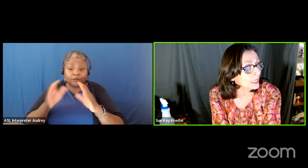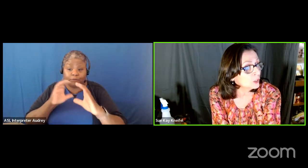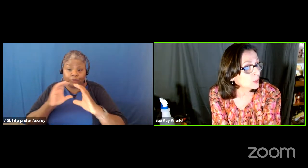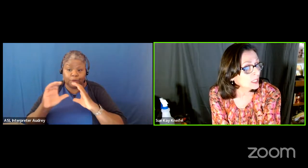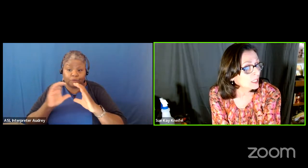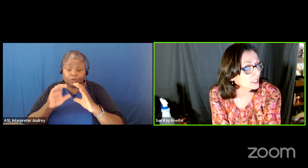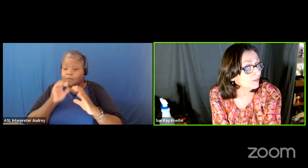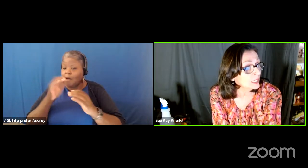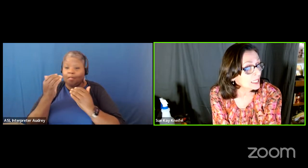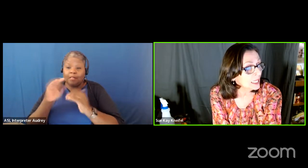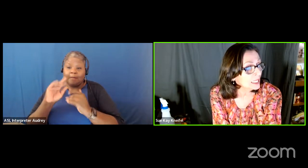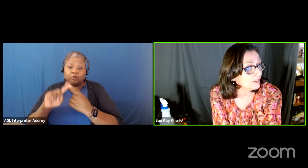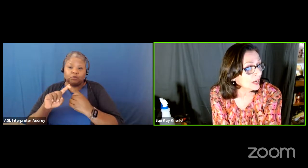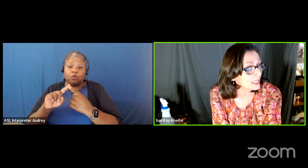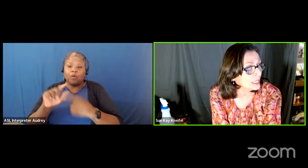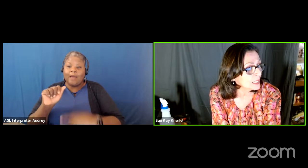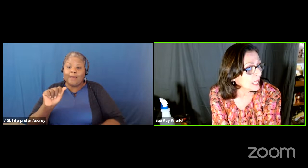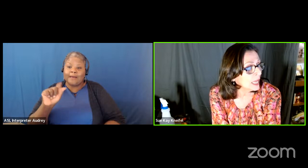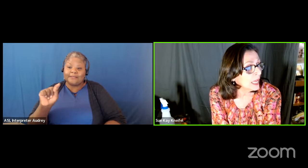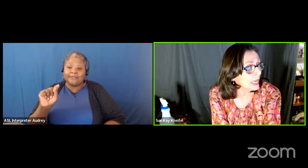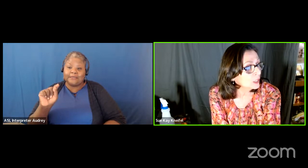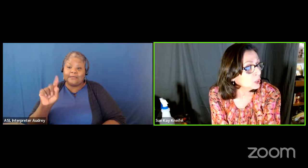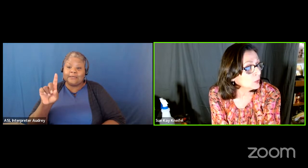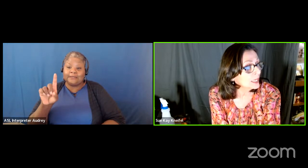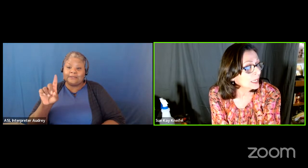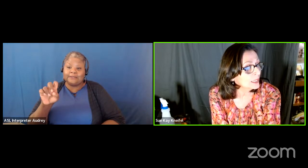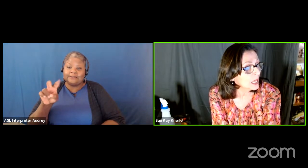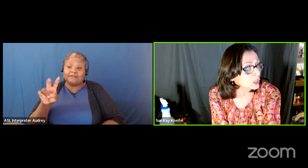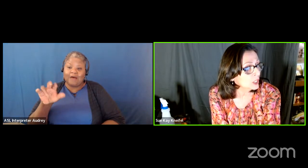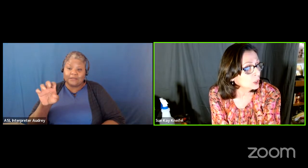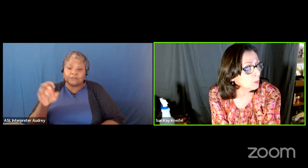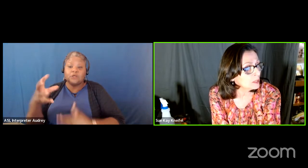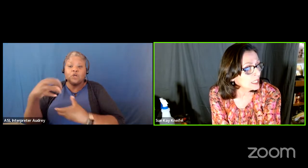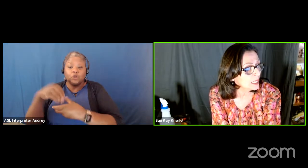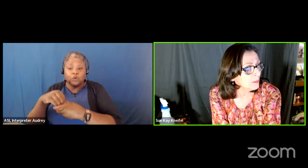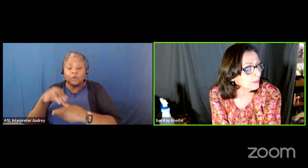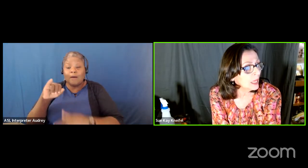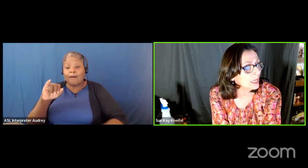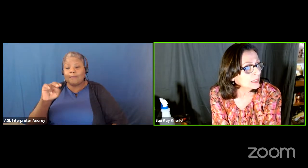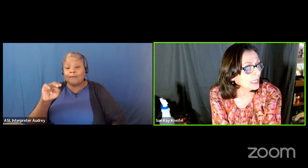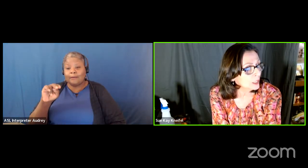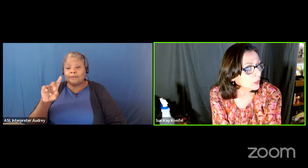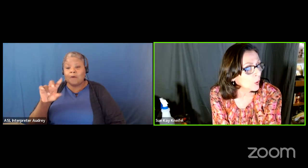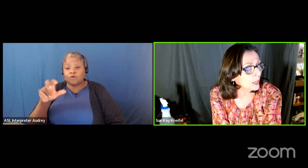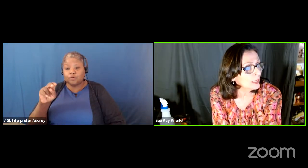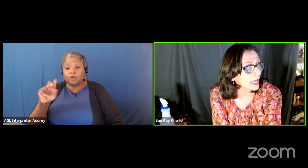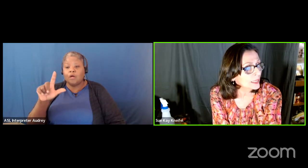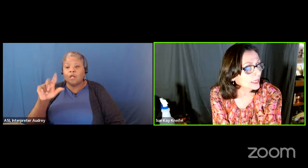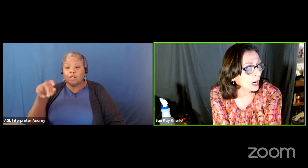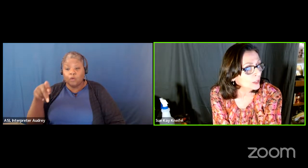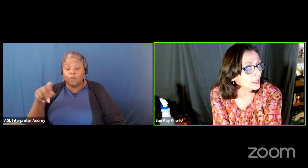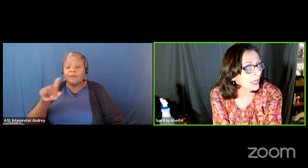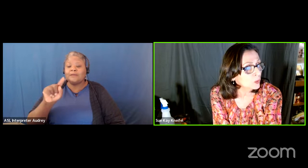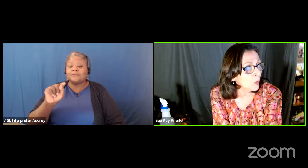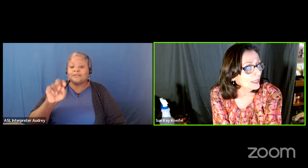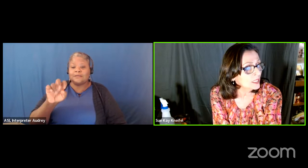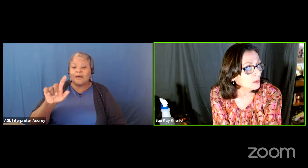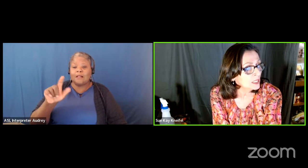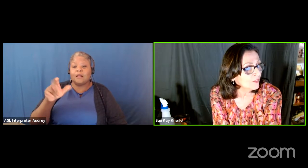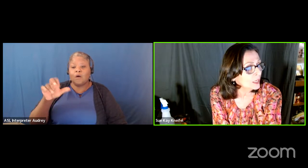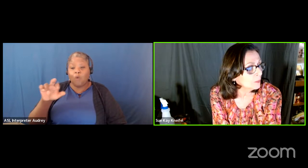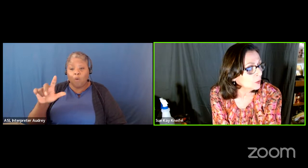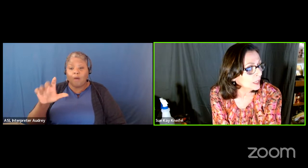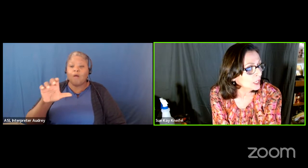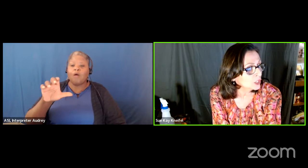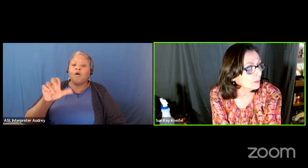not limited to assistive listening devices, including induction loop system, telecoil, and CART, as well